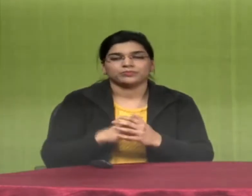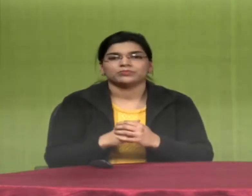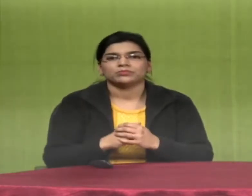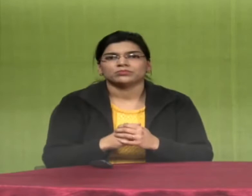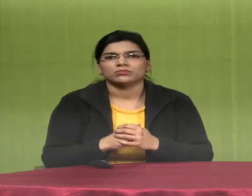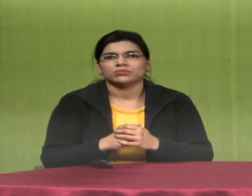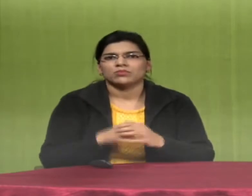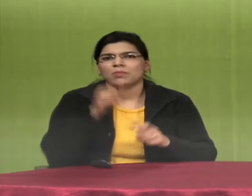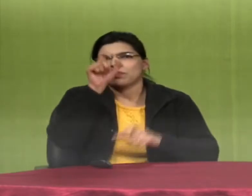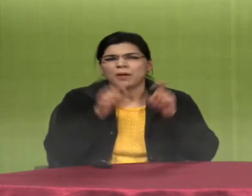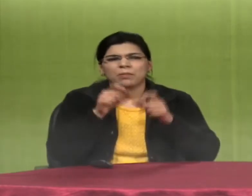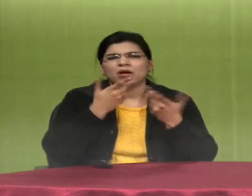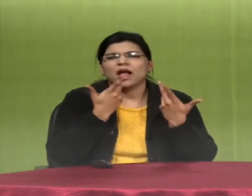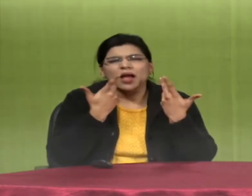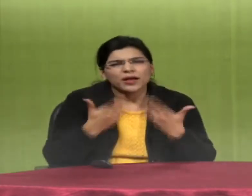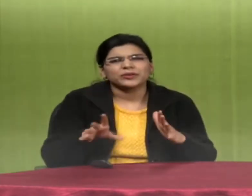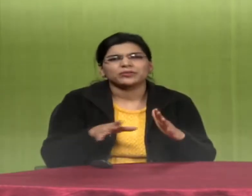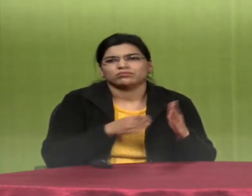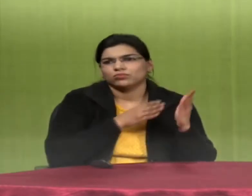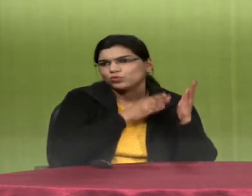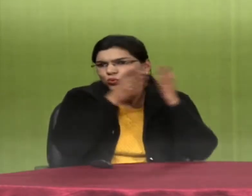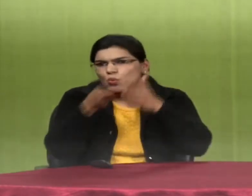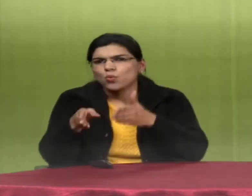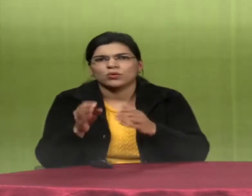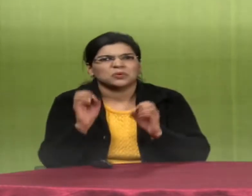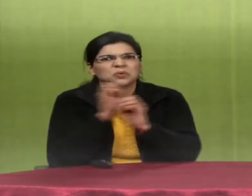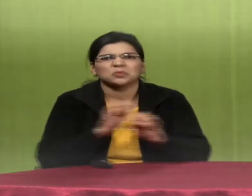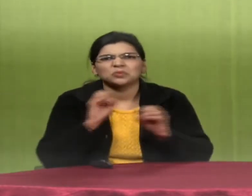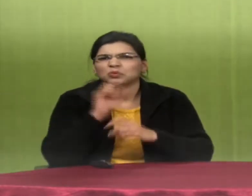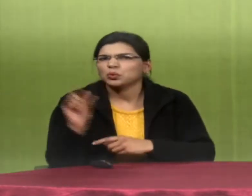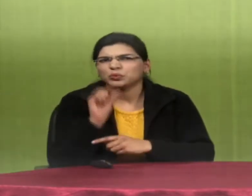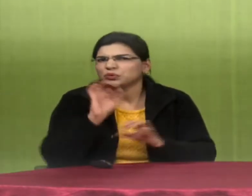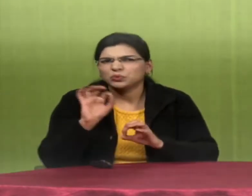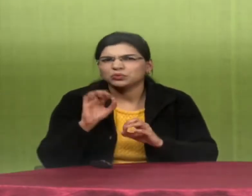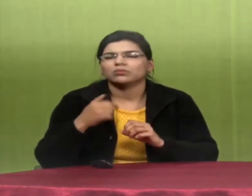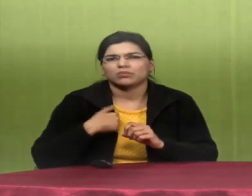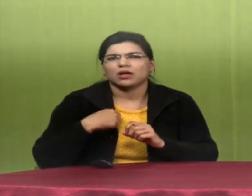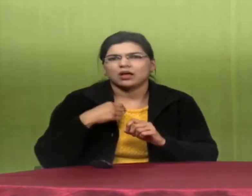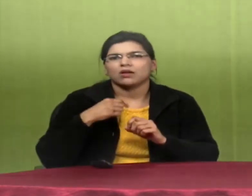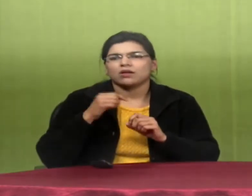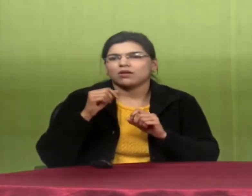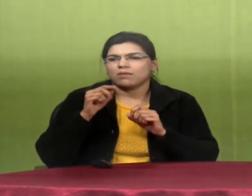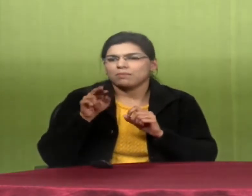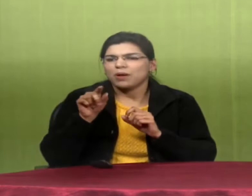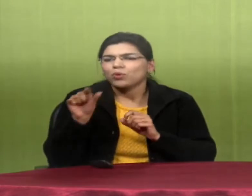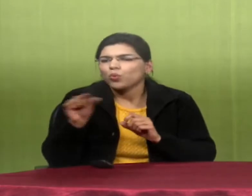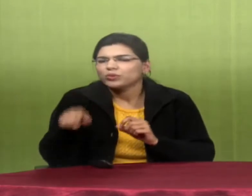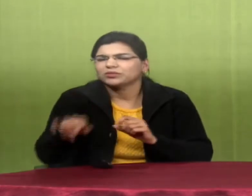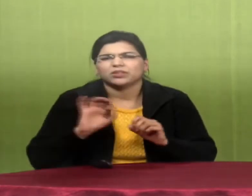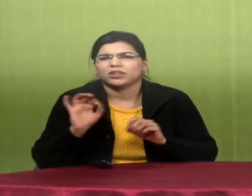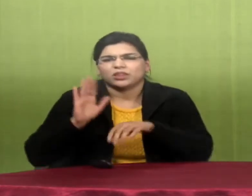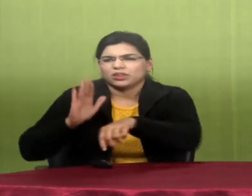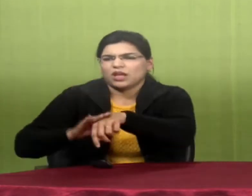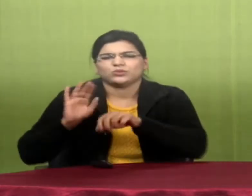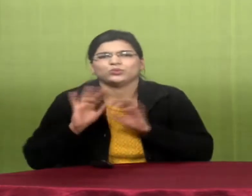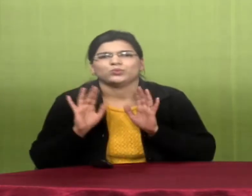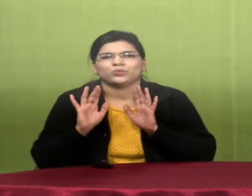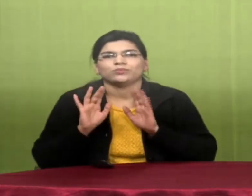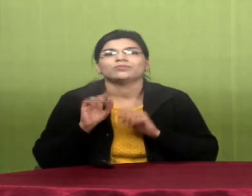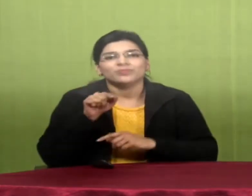Seventh word is wanted where, which means had not been used.